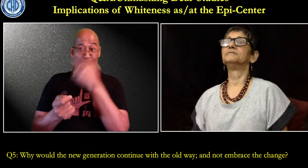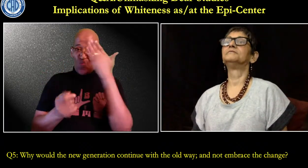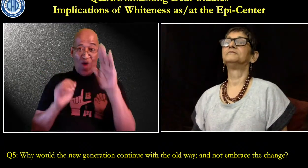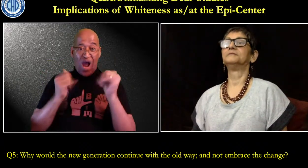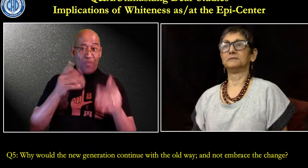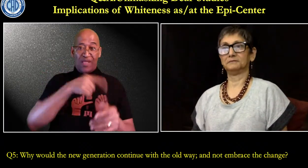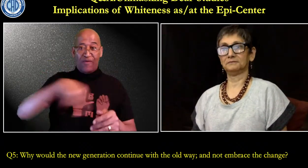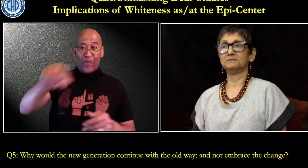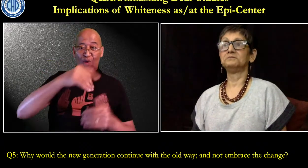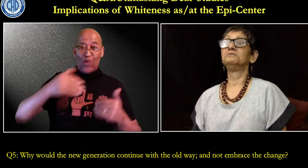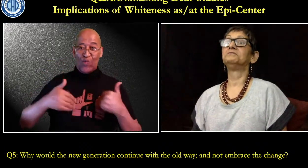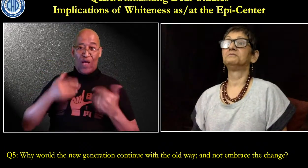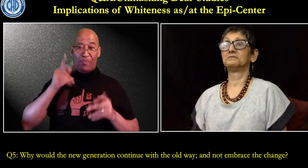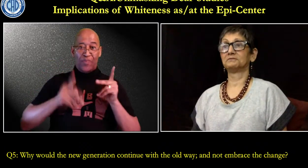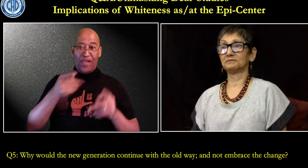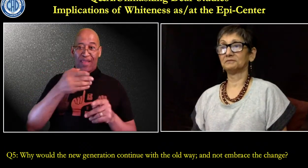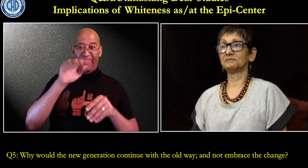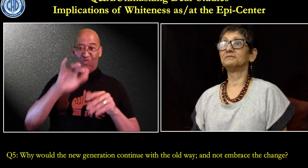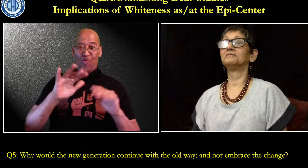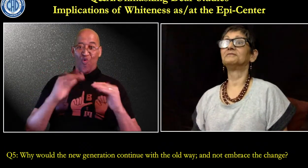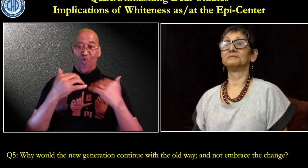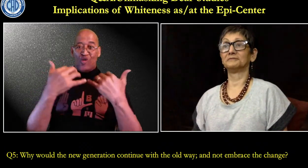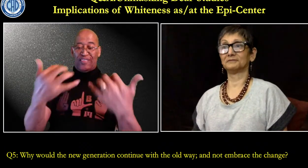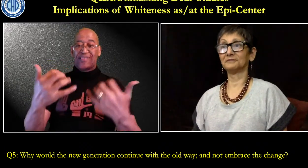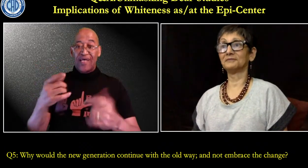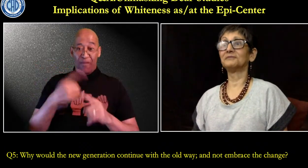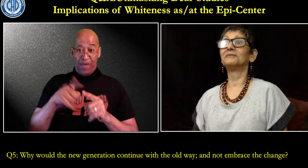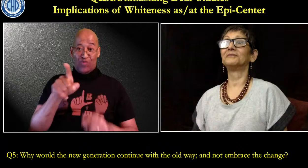that, they're definitely going to cause a change.